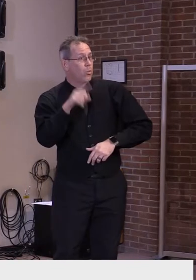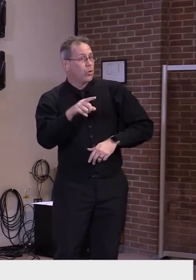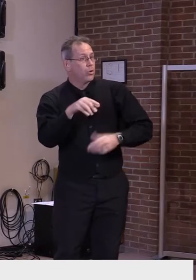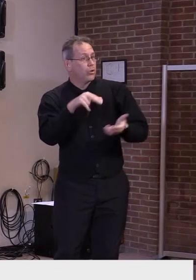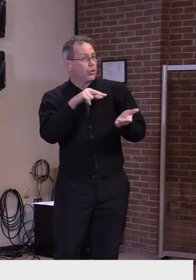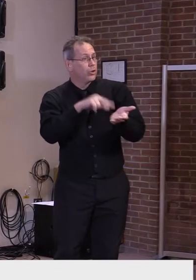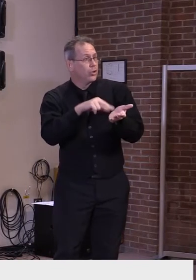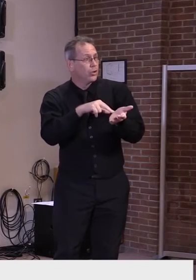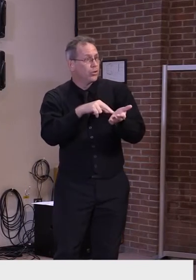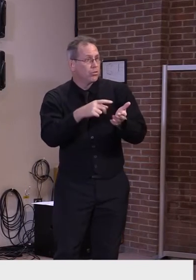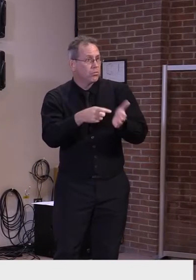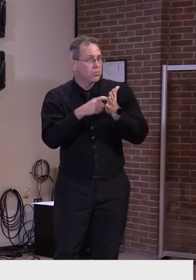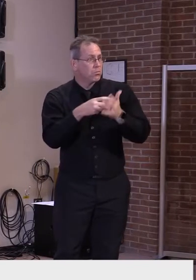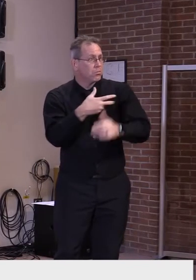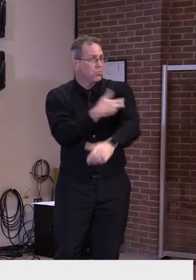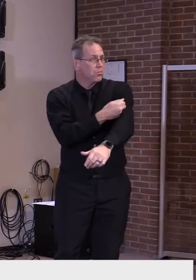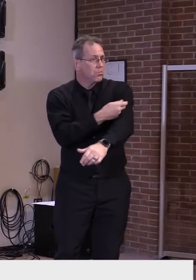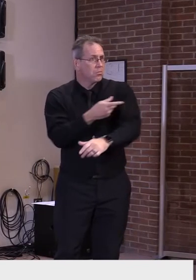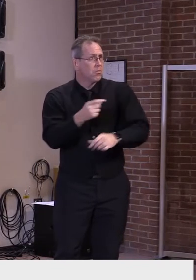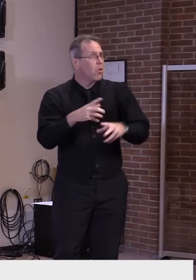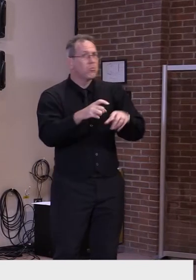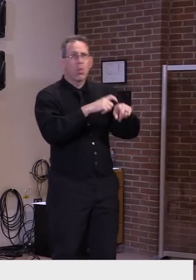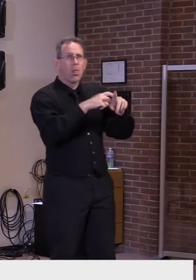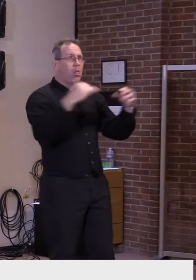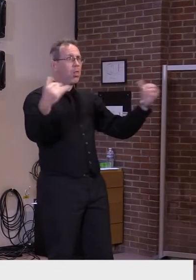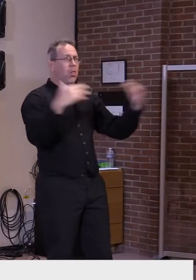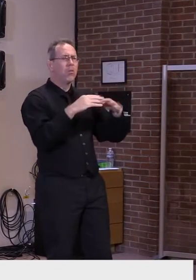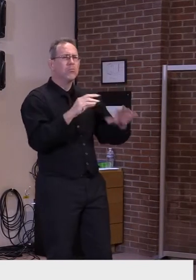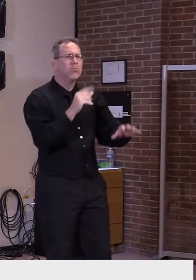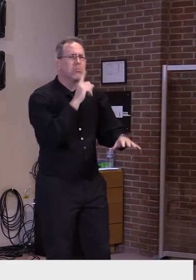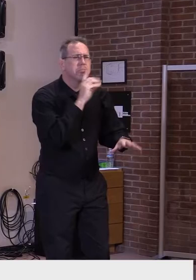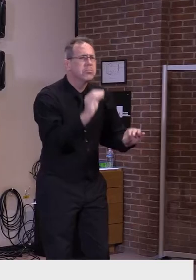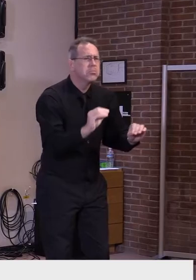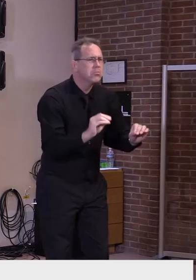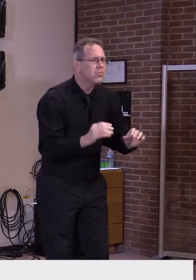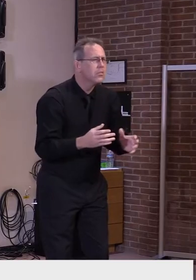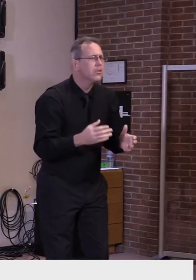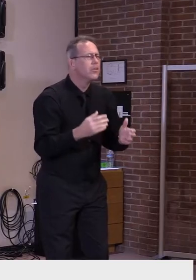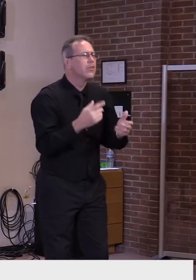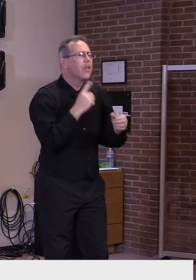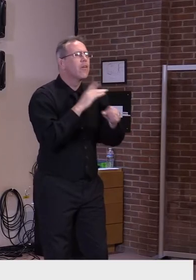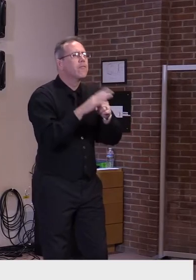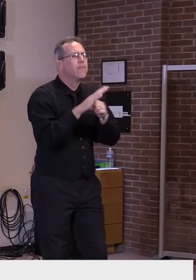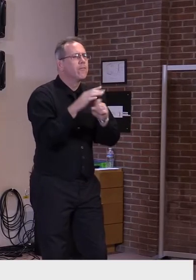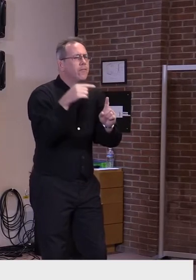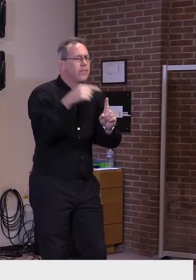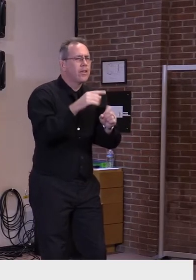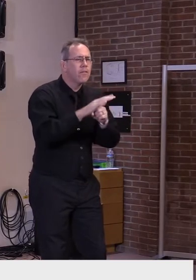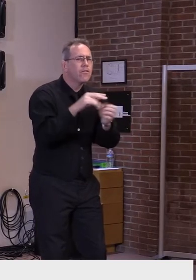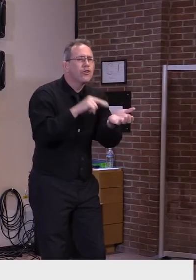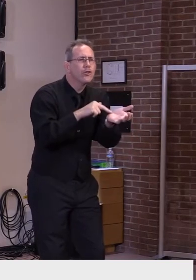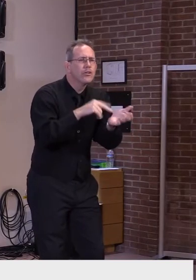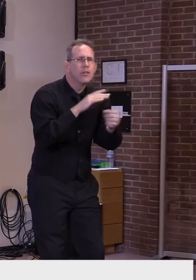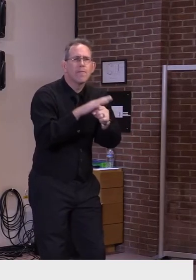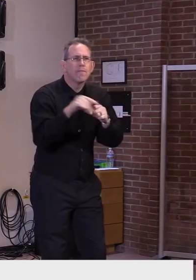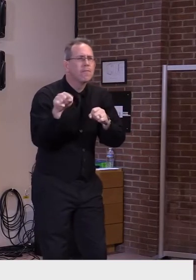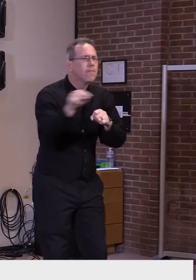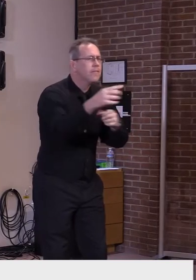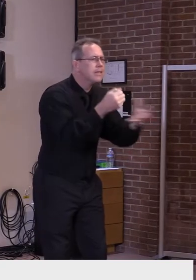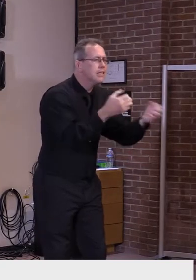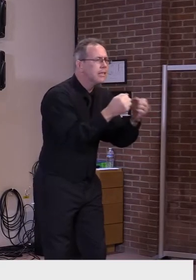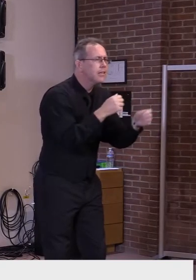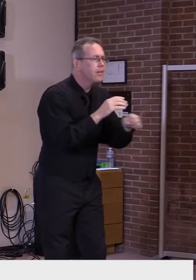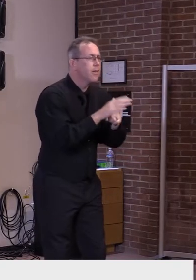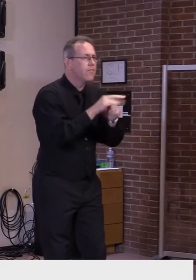unstaffed because they haven't been able to get the nurses to staff them up, or the cost of the nurses to get them up, like